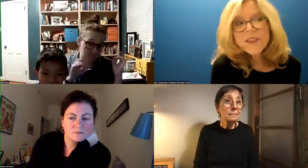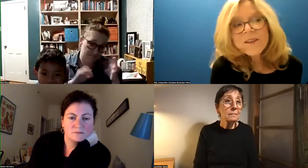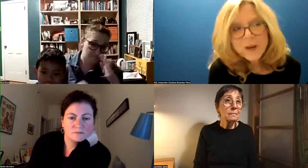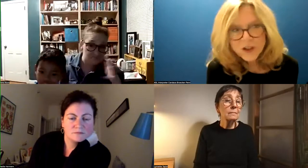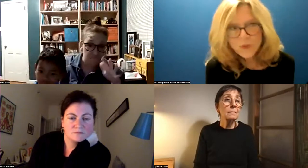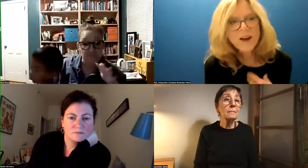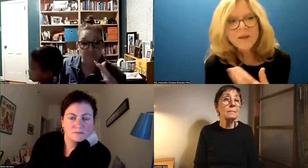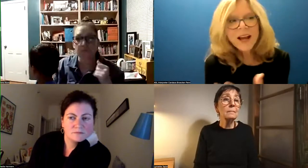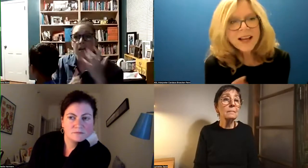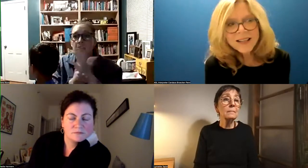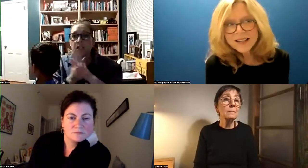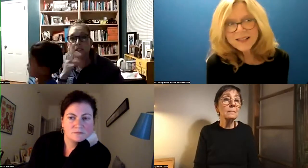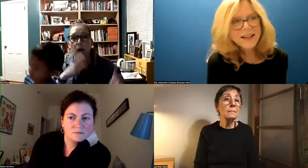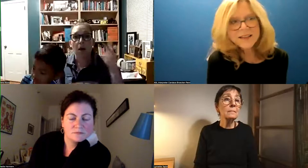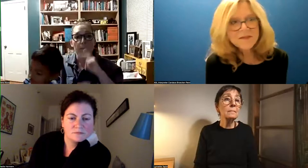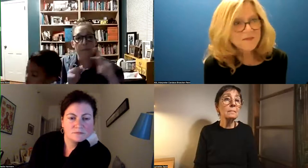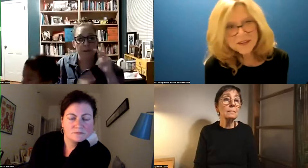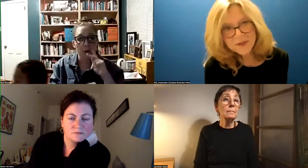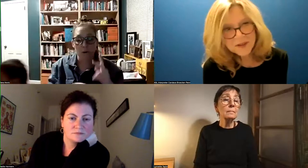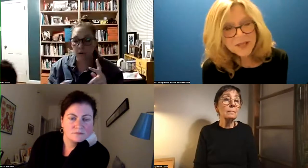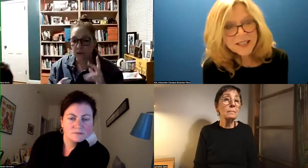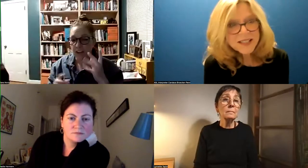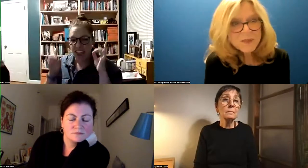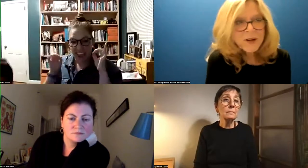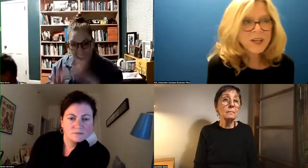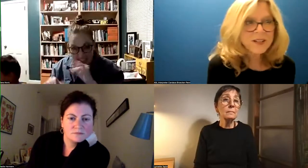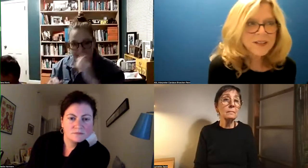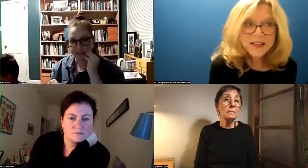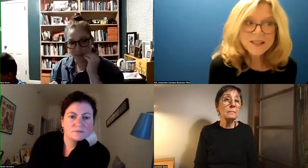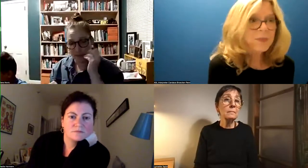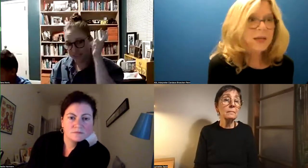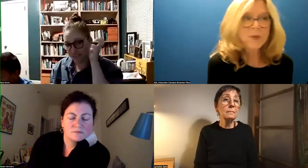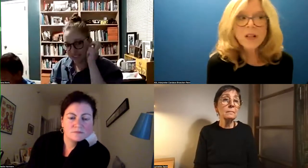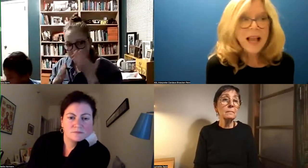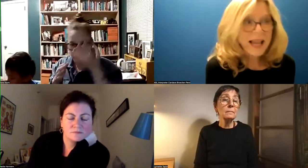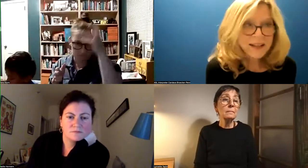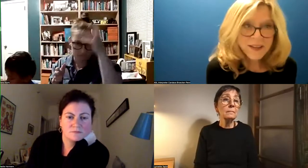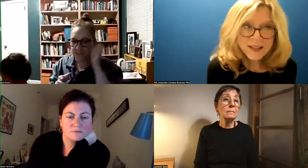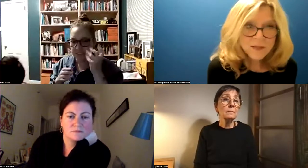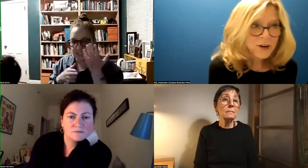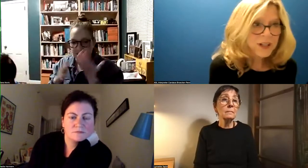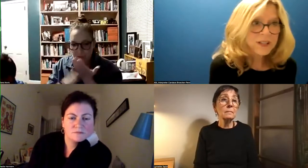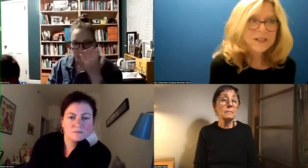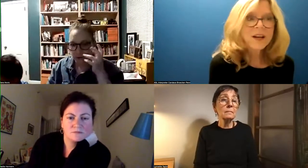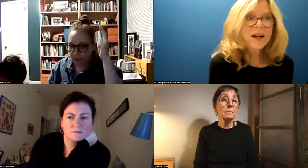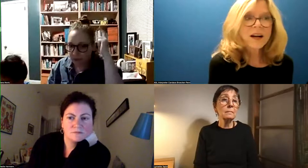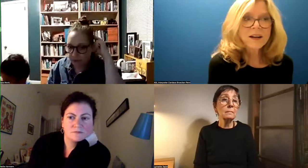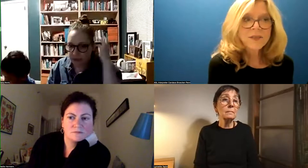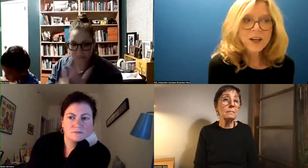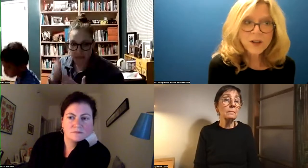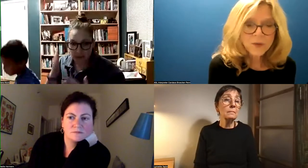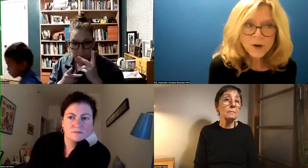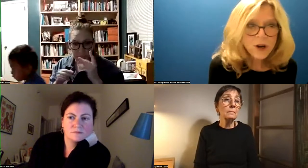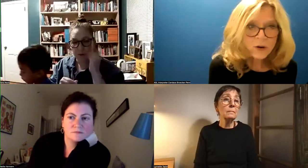gave me the information without me asking and said, it was a mixed experience. Some people hated the experience